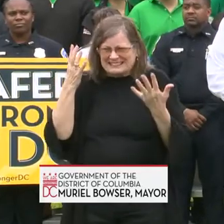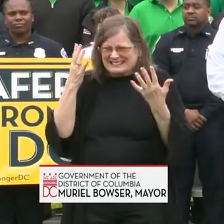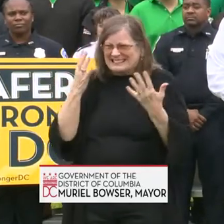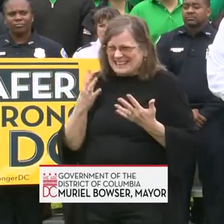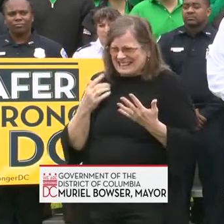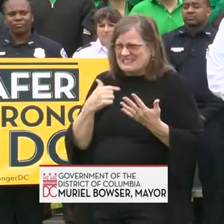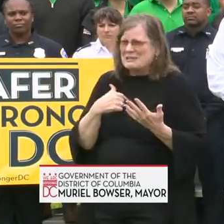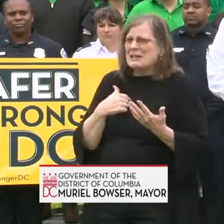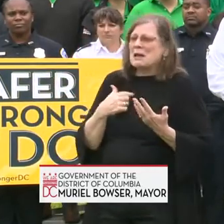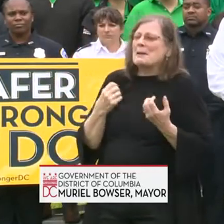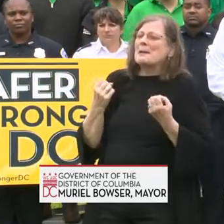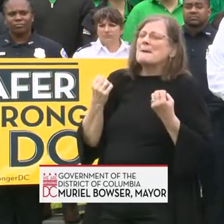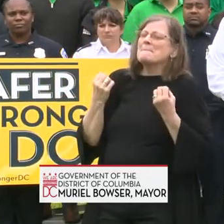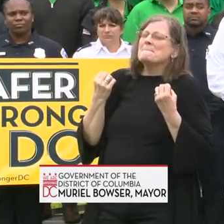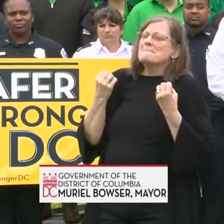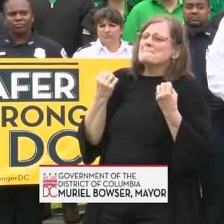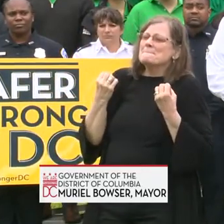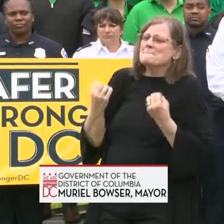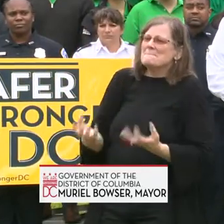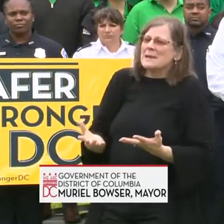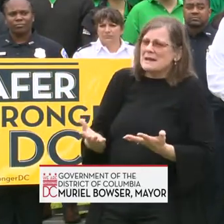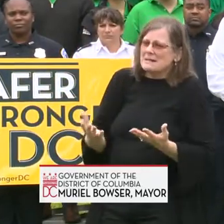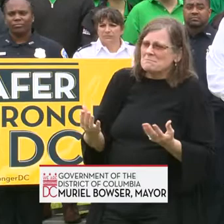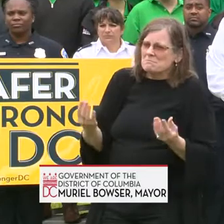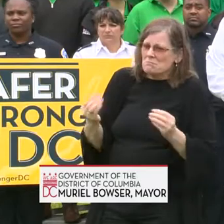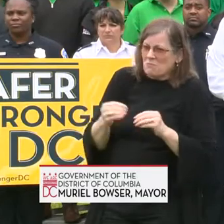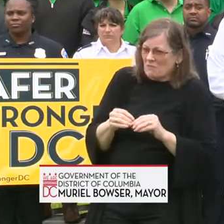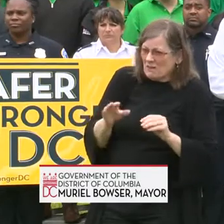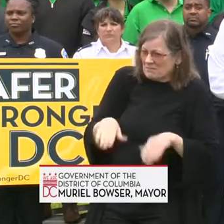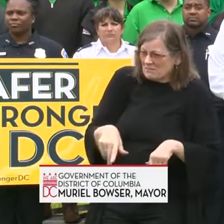you can imagine. Many more than you can imagine.